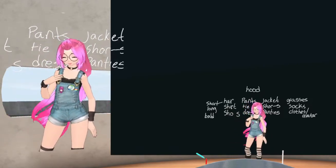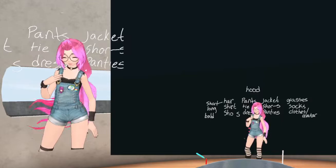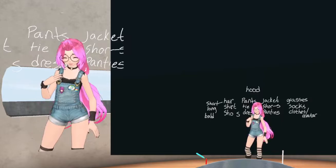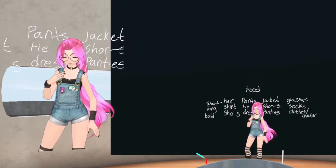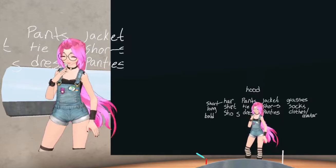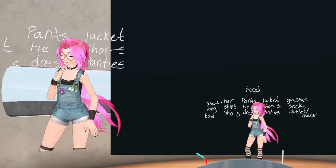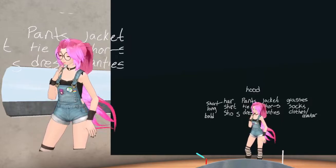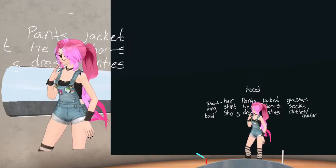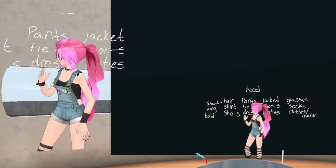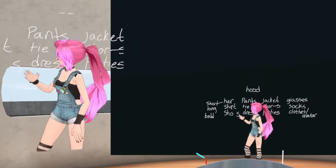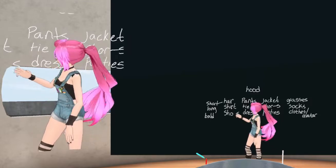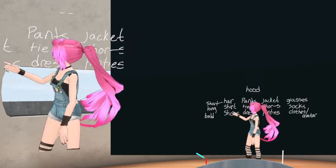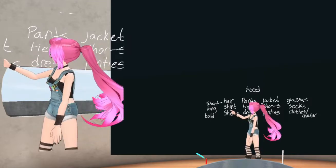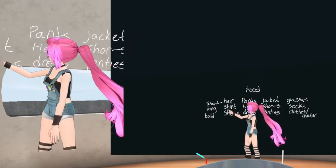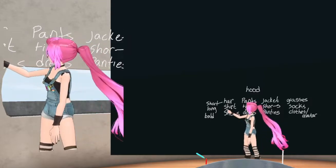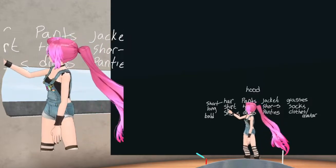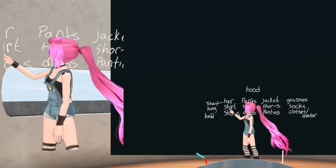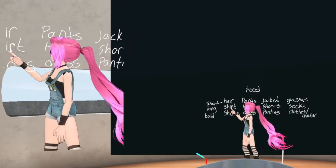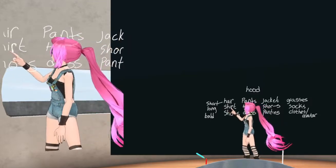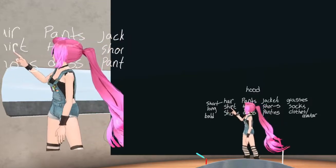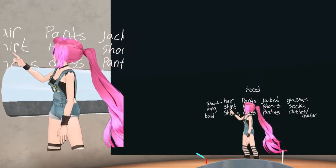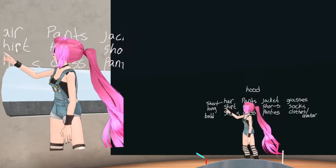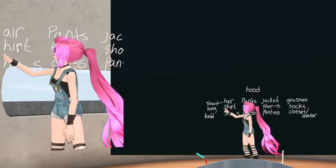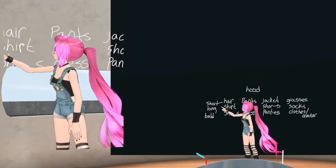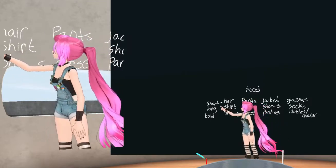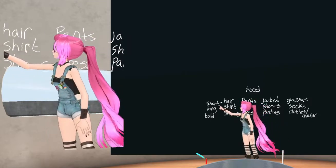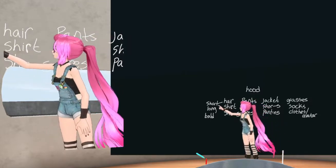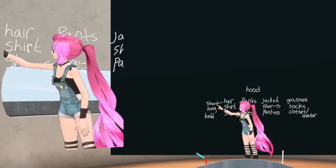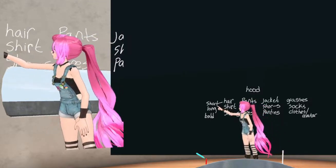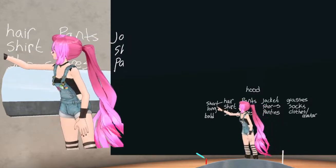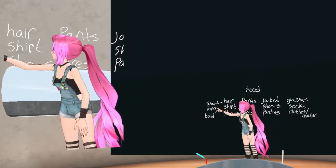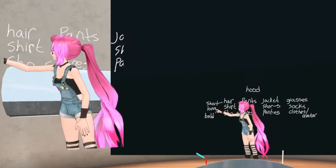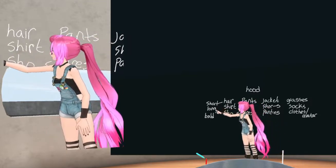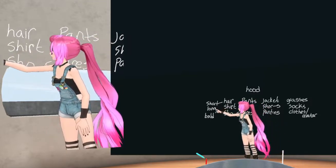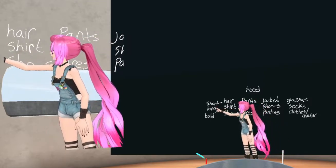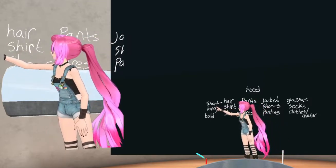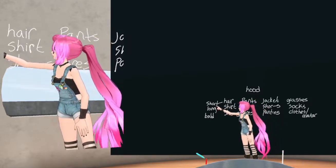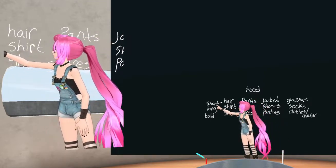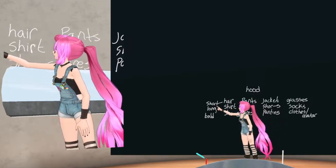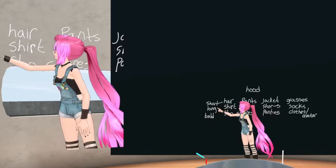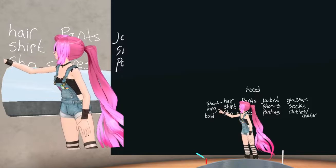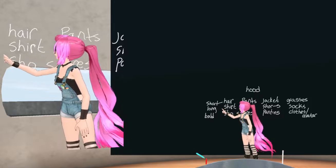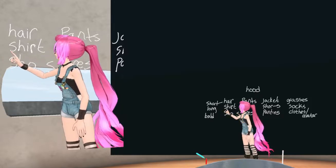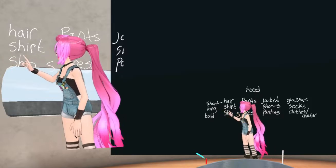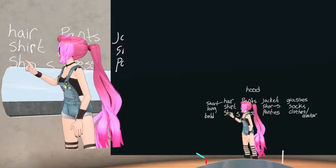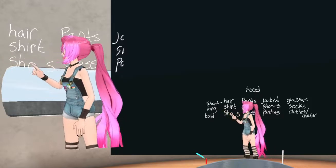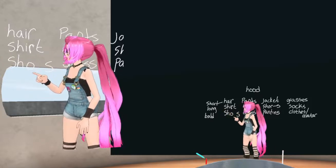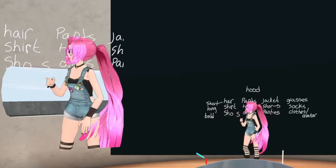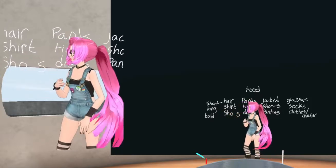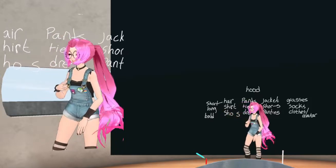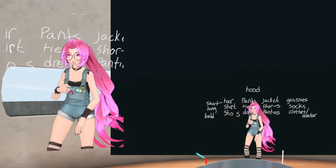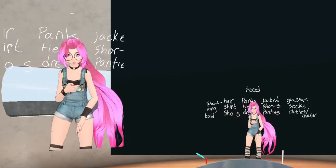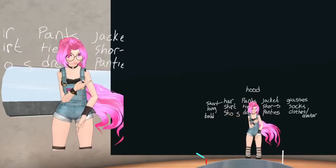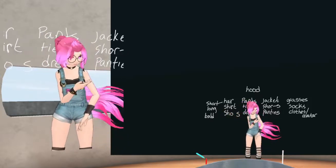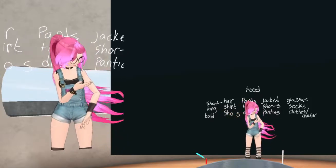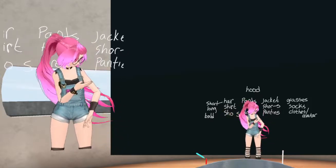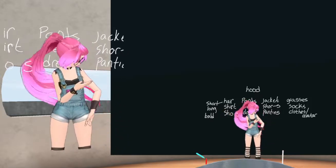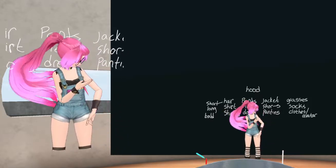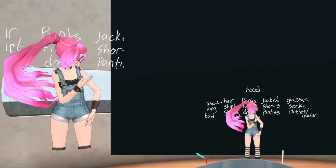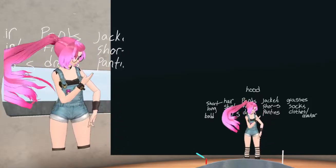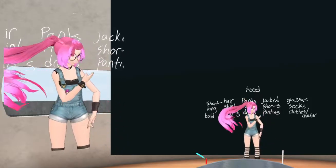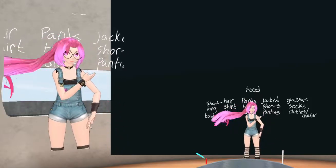shirt, whatever. And similarly to how to describe long and short hair with a shirt, if it's a